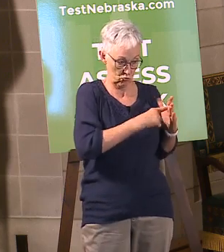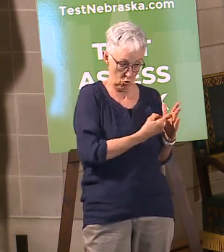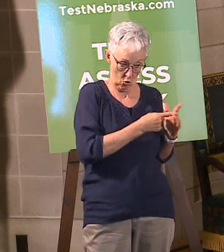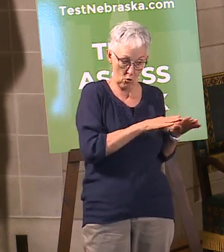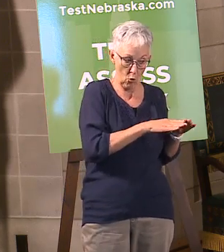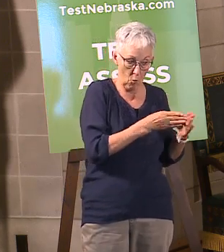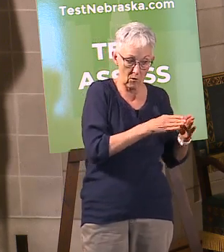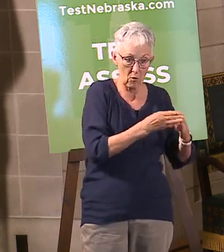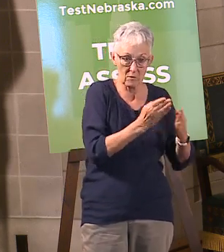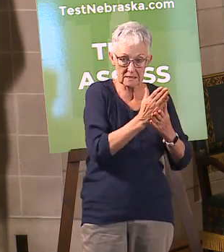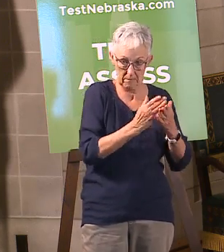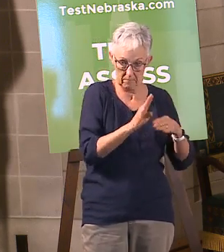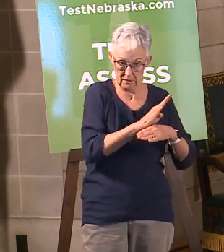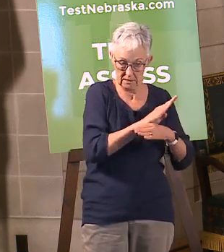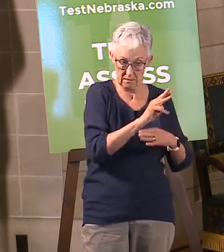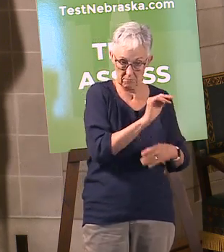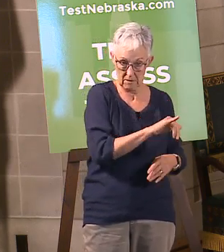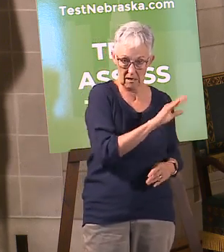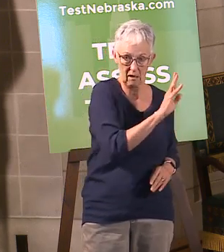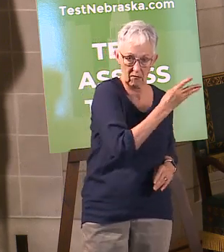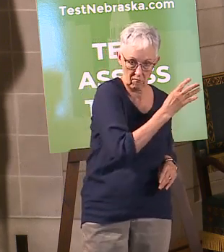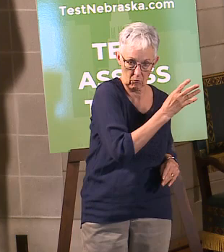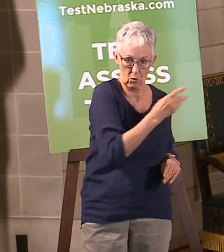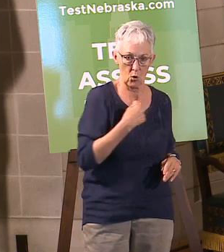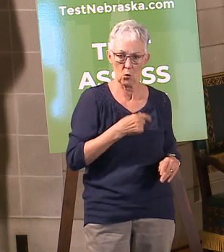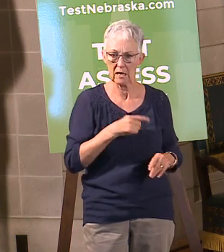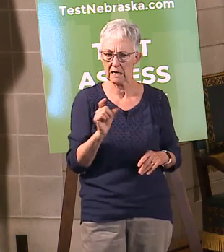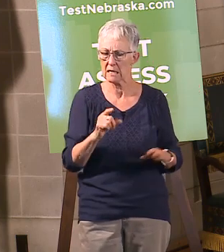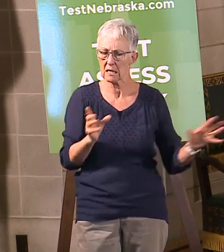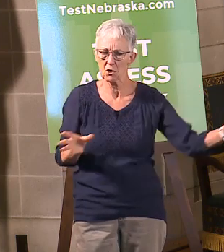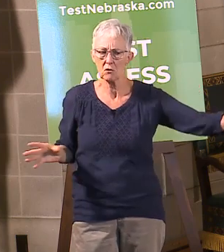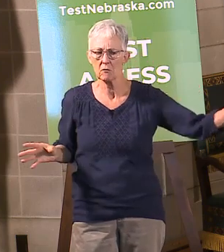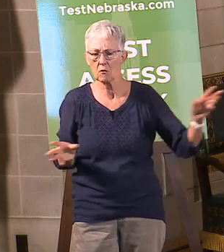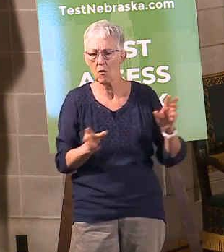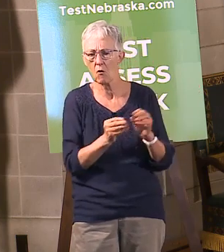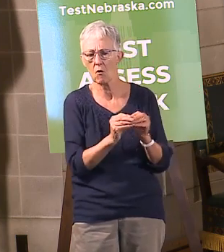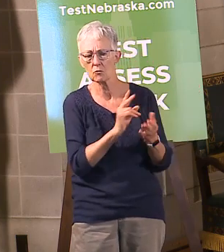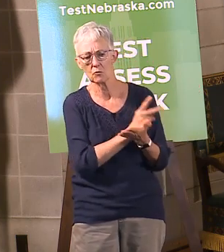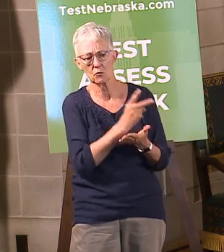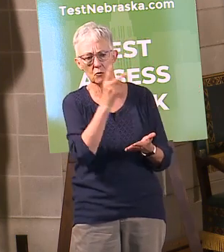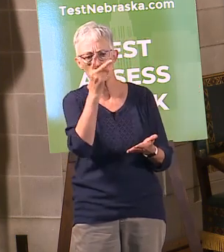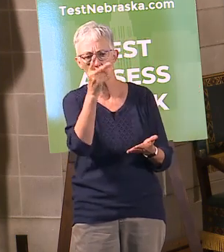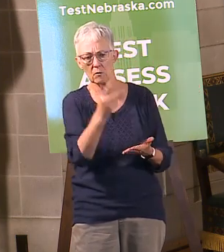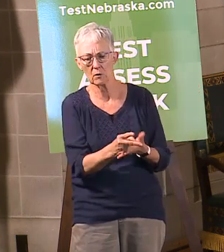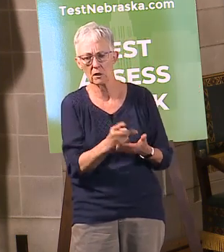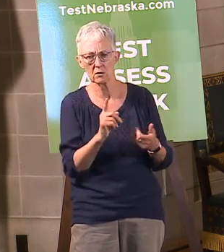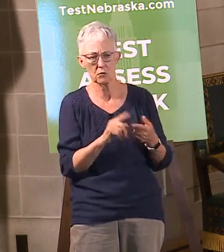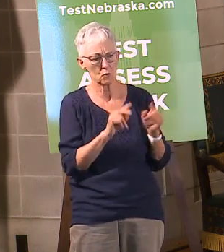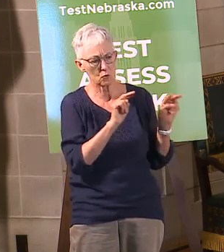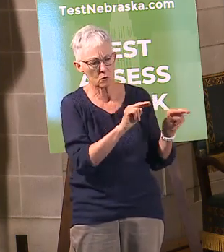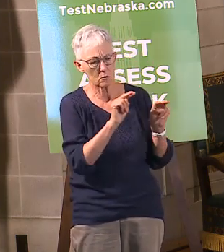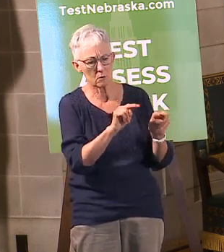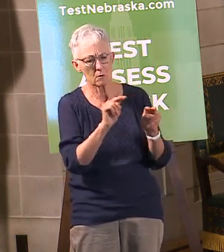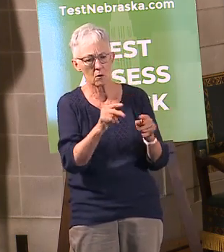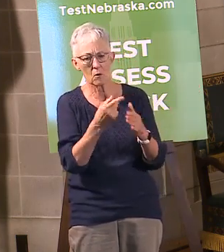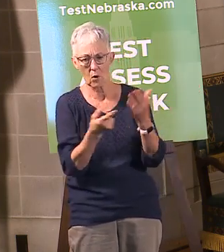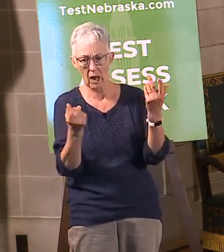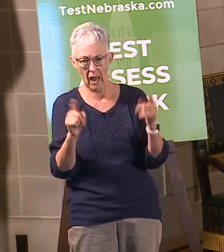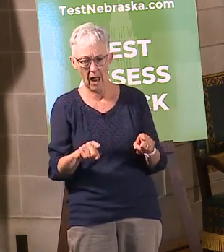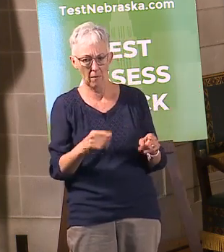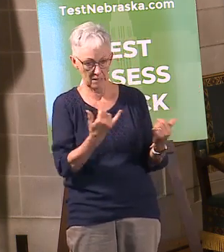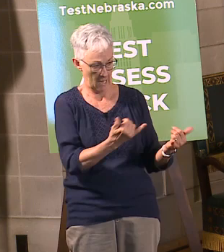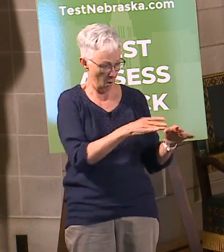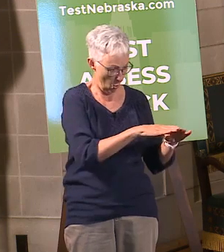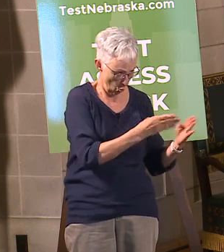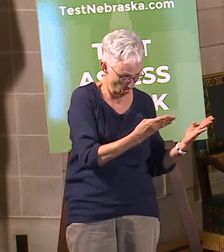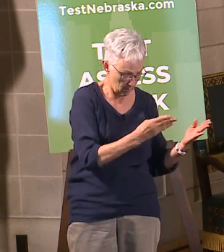least 14 days to be able to take a look and see what's happening with regard to, say, our hospitalization and so forth, to make sure